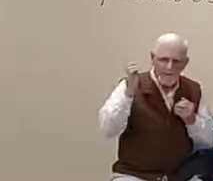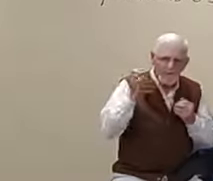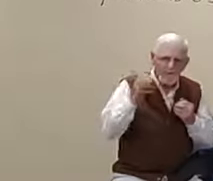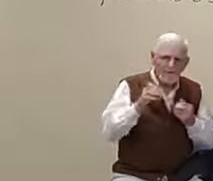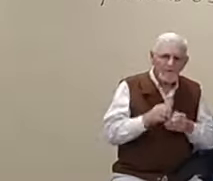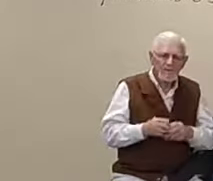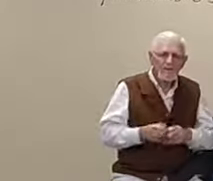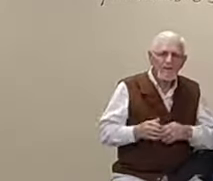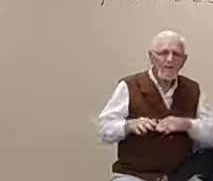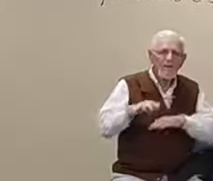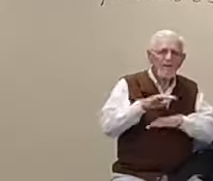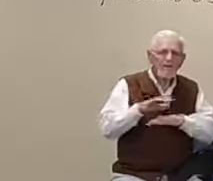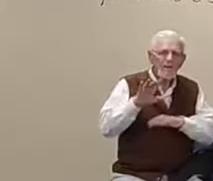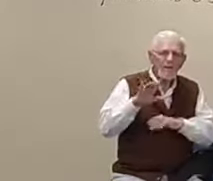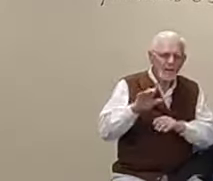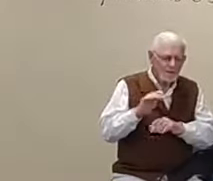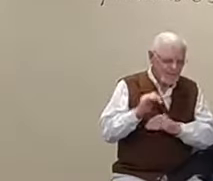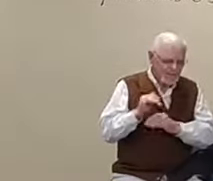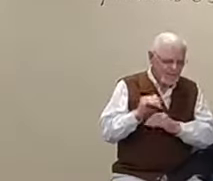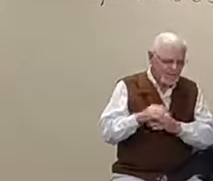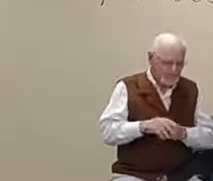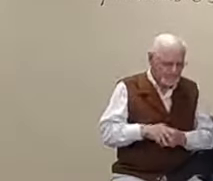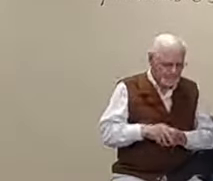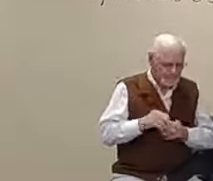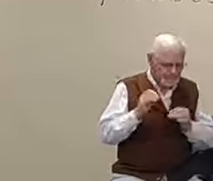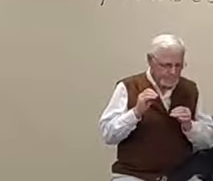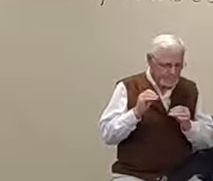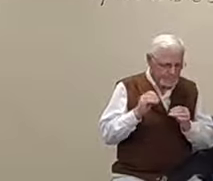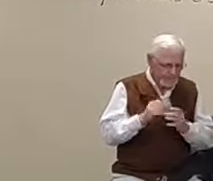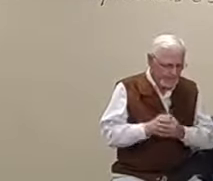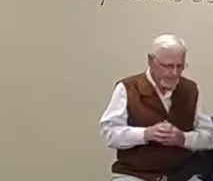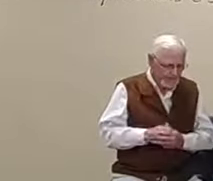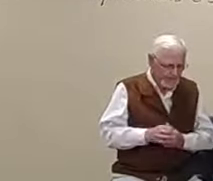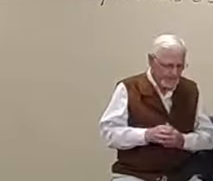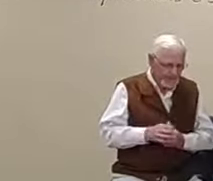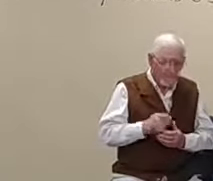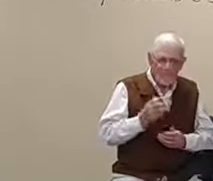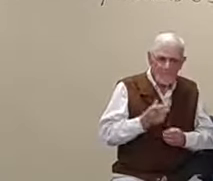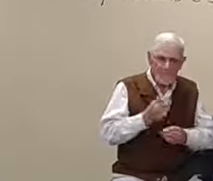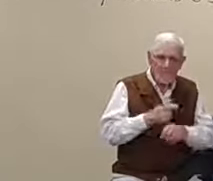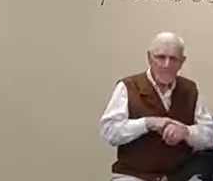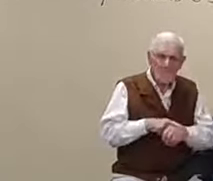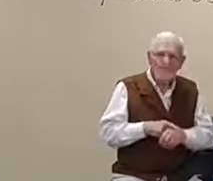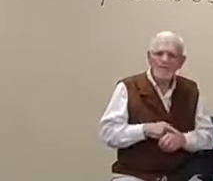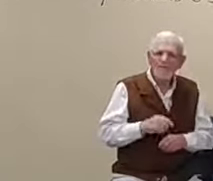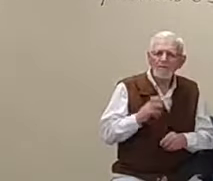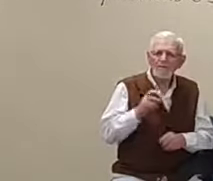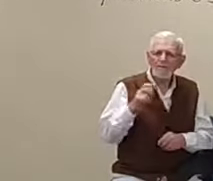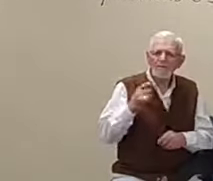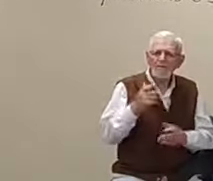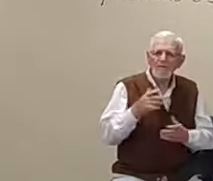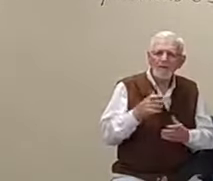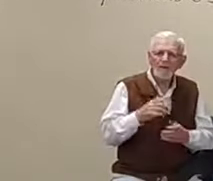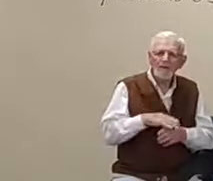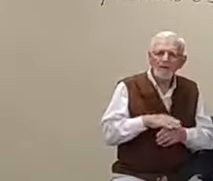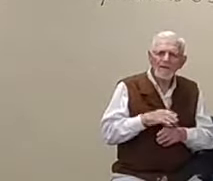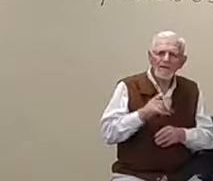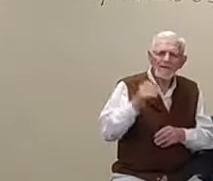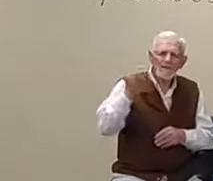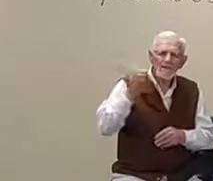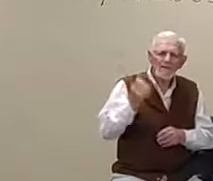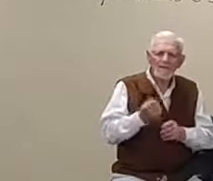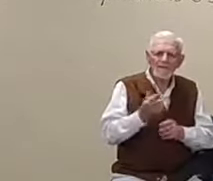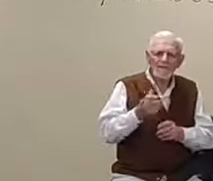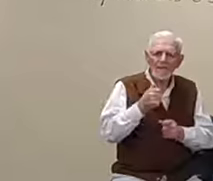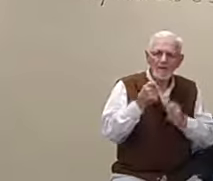level. You know, you should teach and preach, you know, sometimes you're called on preaching something that you don't understand what it is. And you